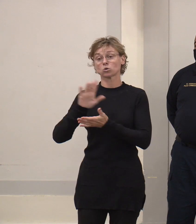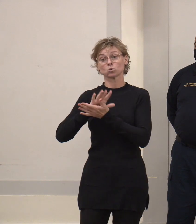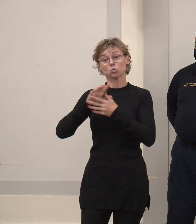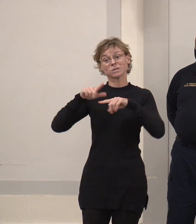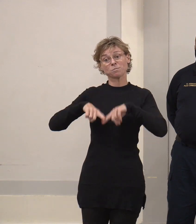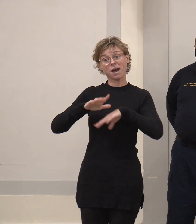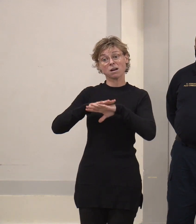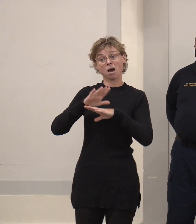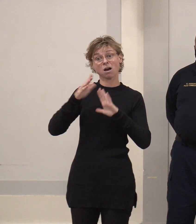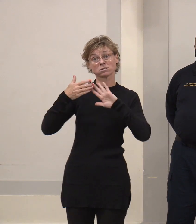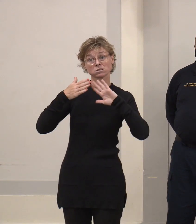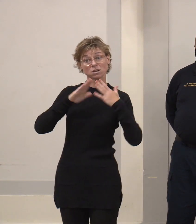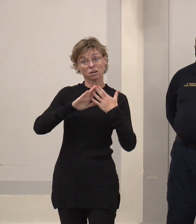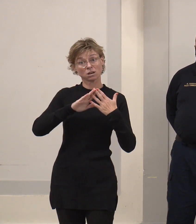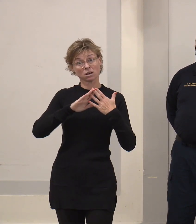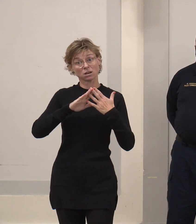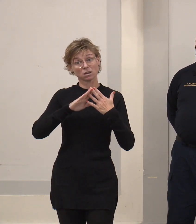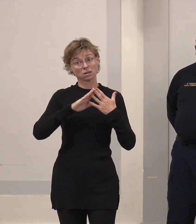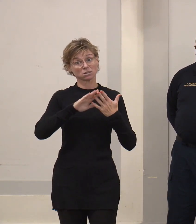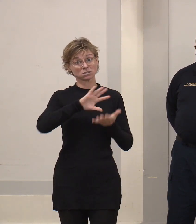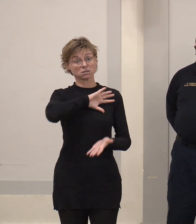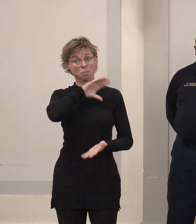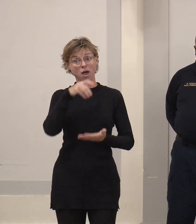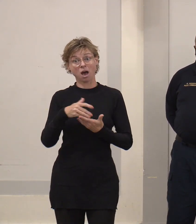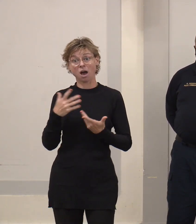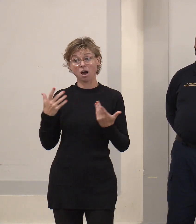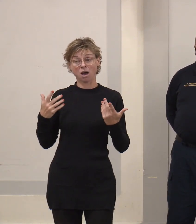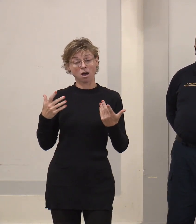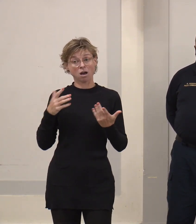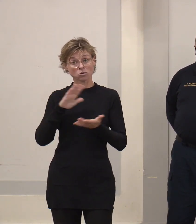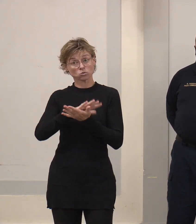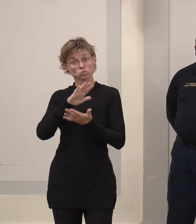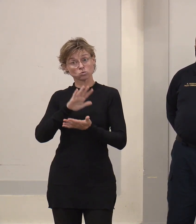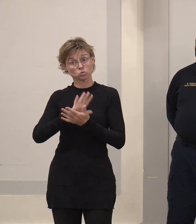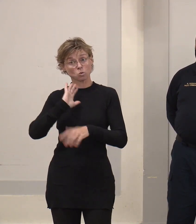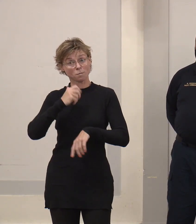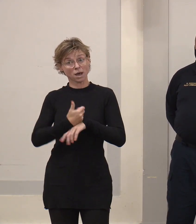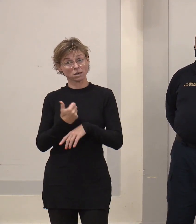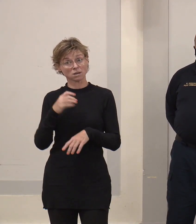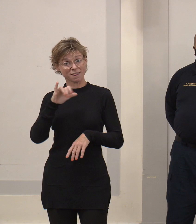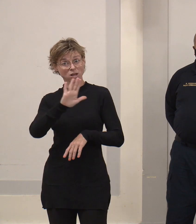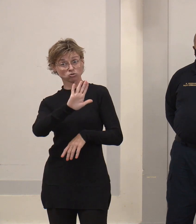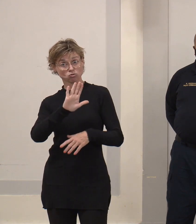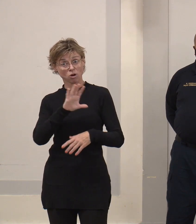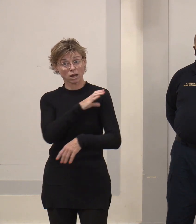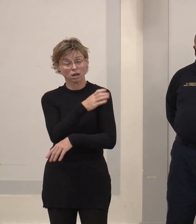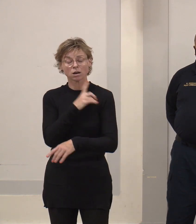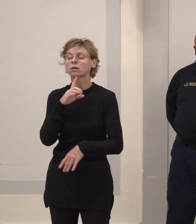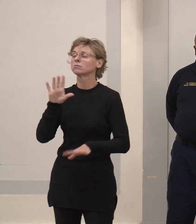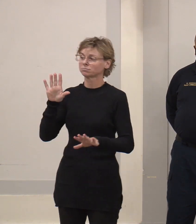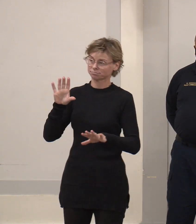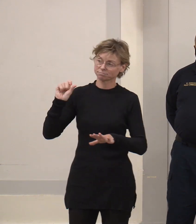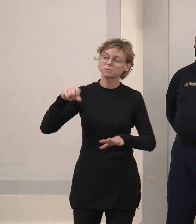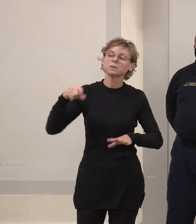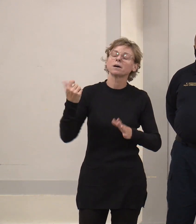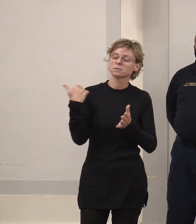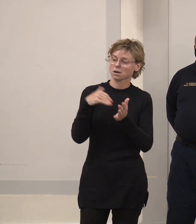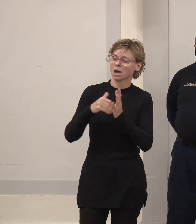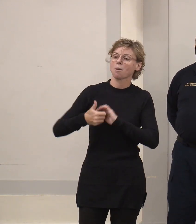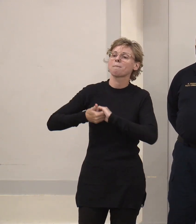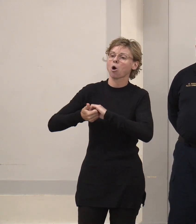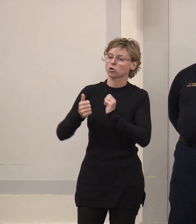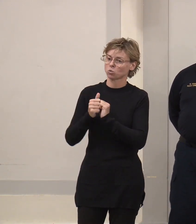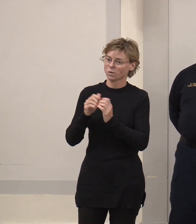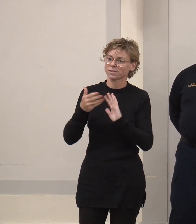city's supply? Yeah, so School-based vaccinate, well, those are your clinics. Yeah, so Okay, again, right. we're partnering with city schools and Right.